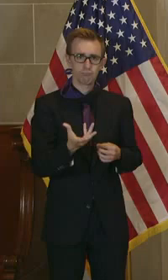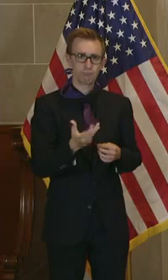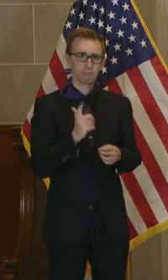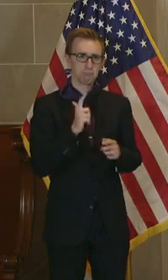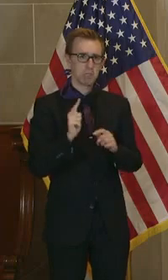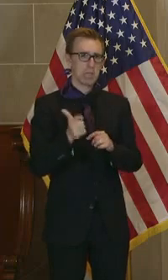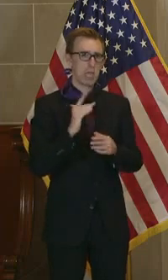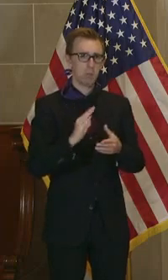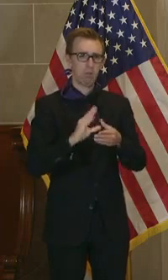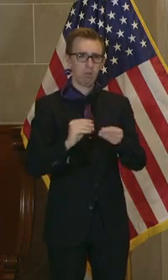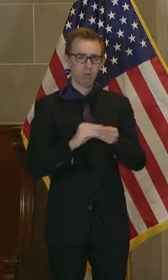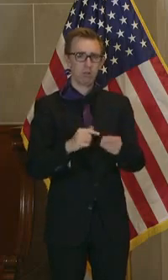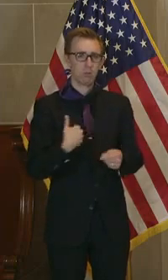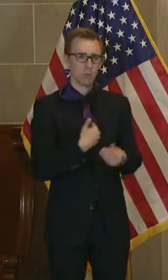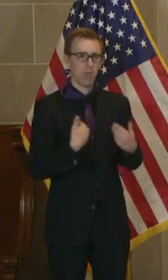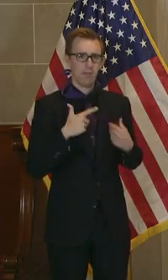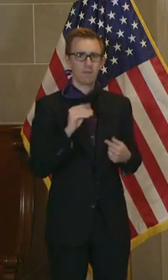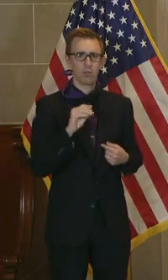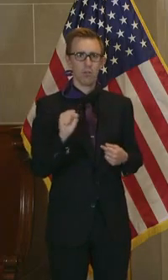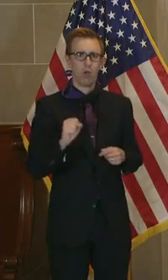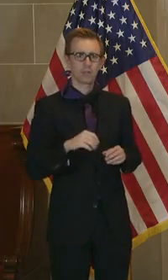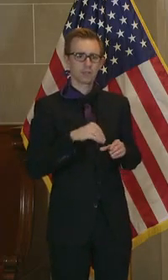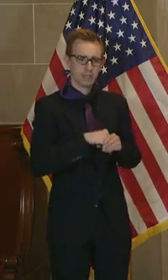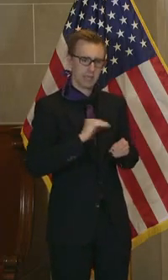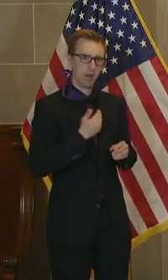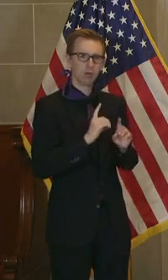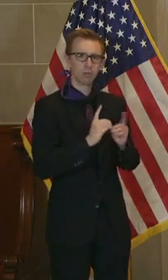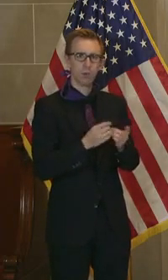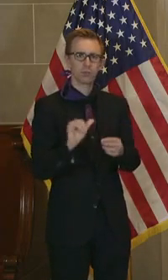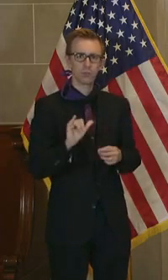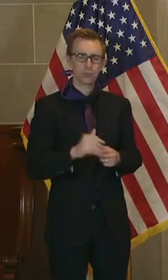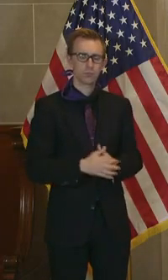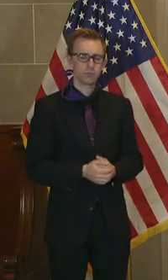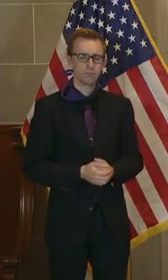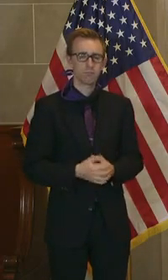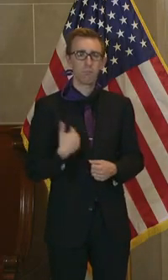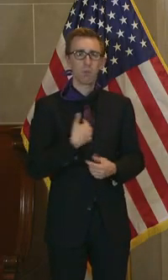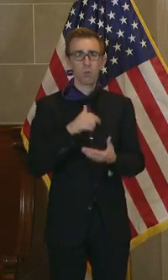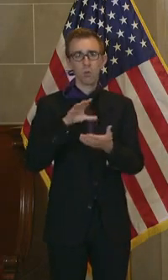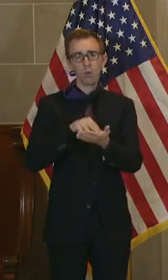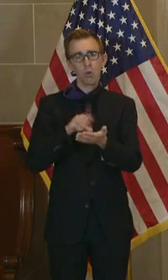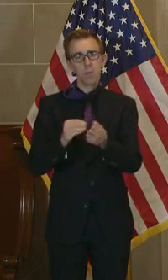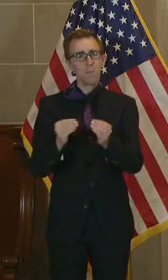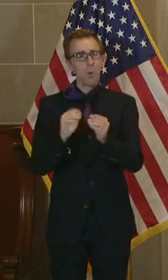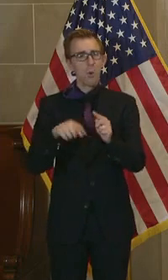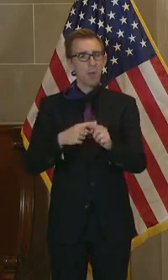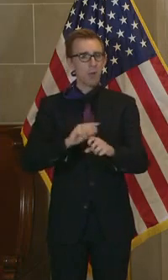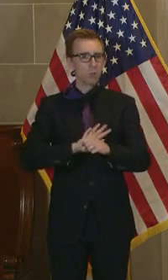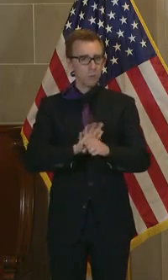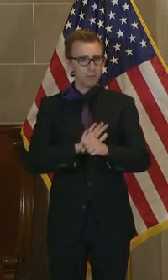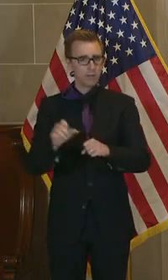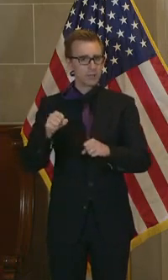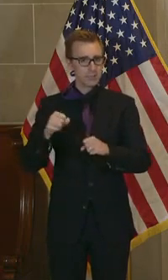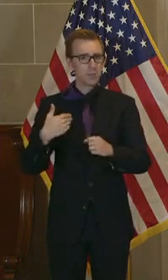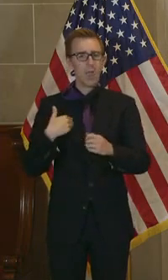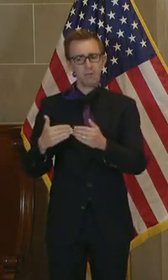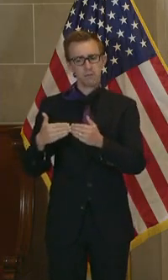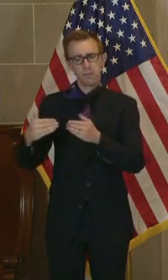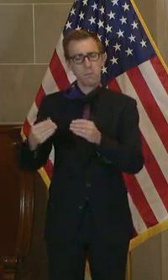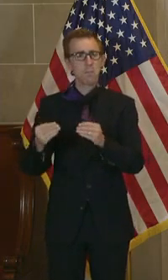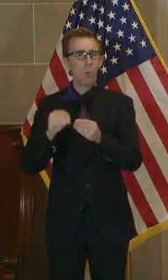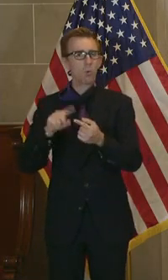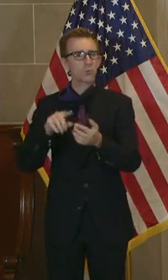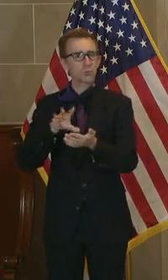later. We're still learning about COVID-19, of course, and have much more to learn, but we do know that it has not